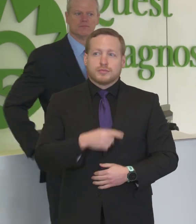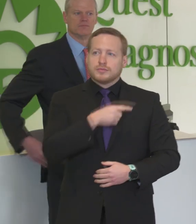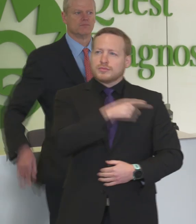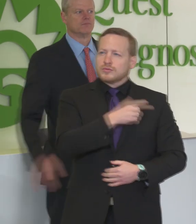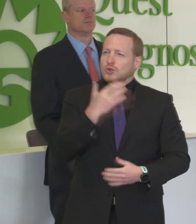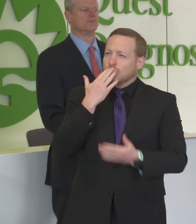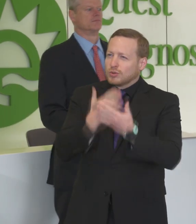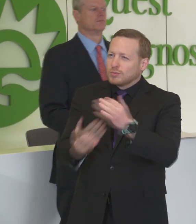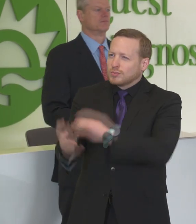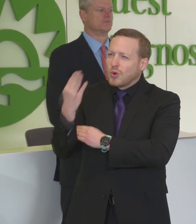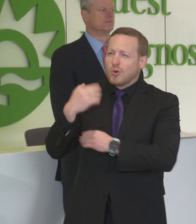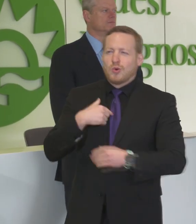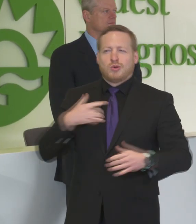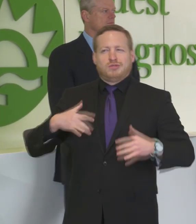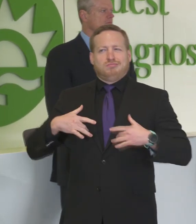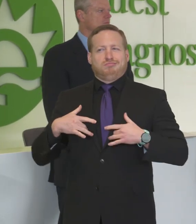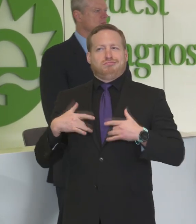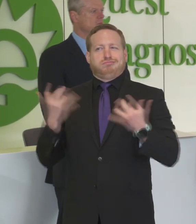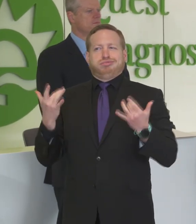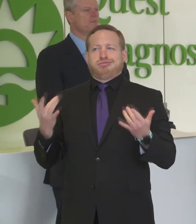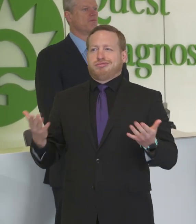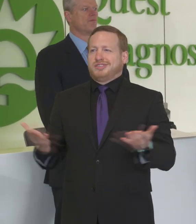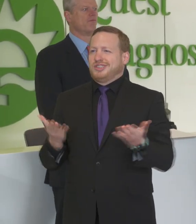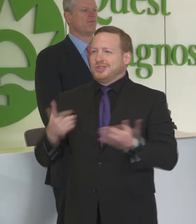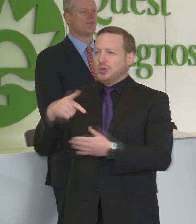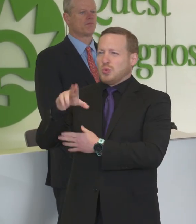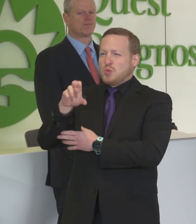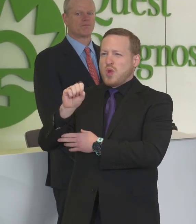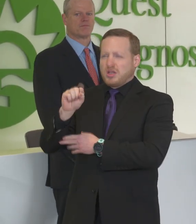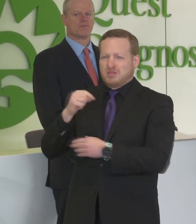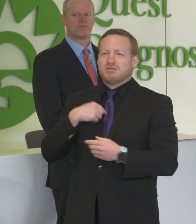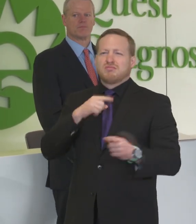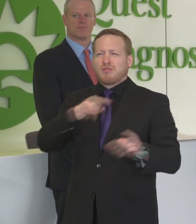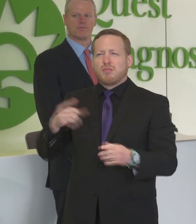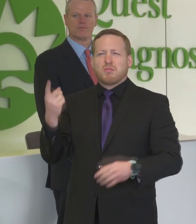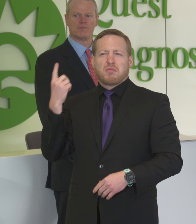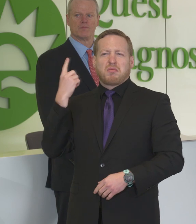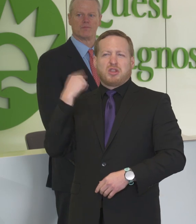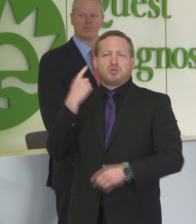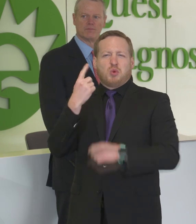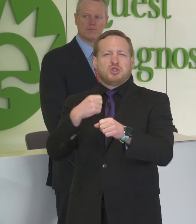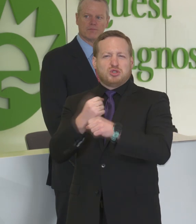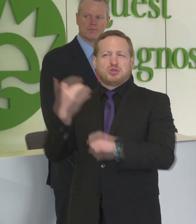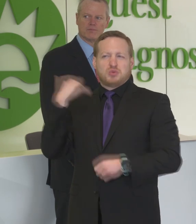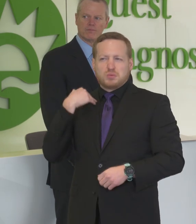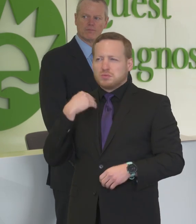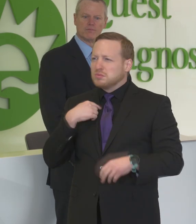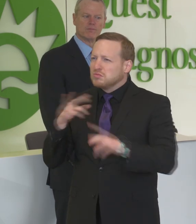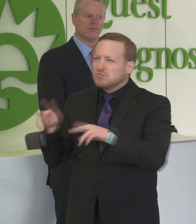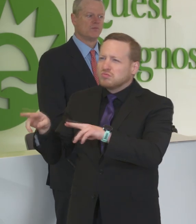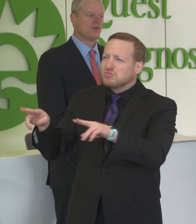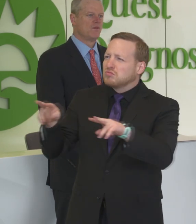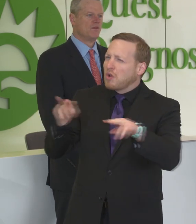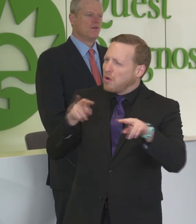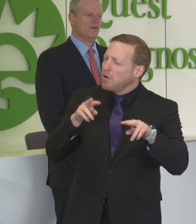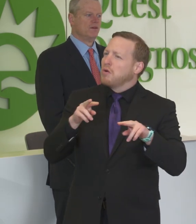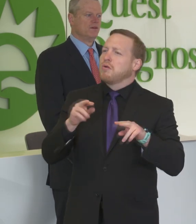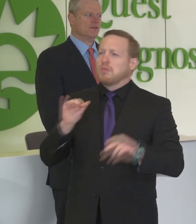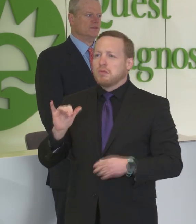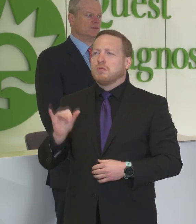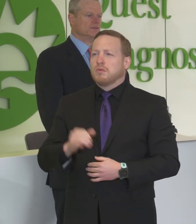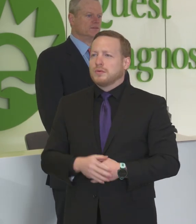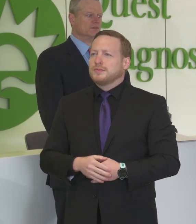Quest probably about a year ago to see it in operation. And as the governor said, when this place